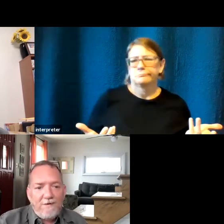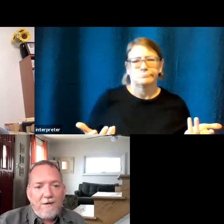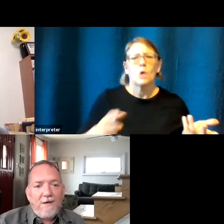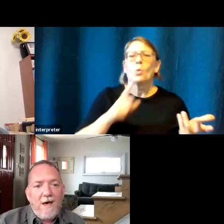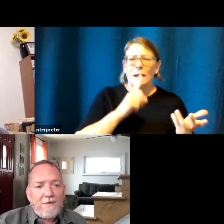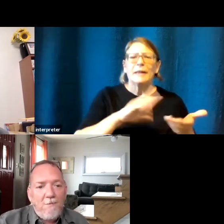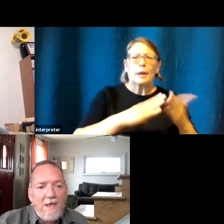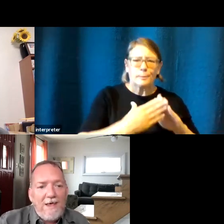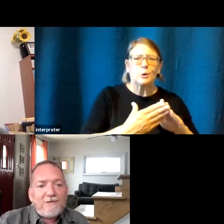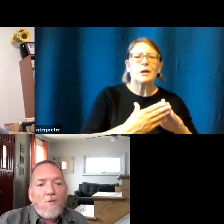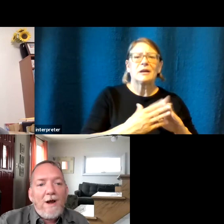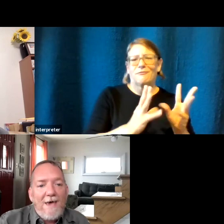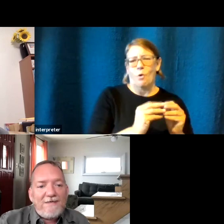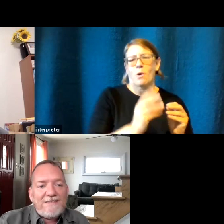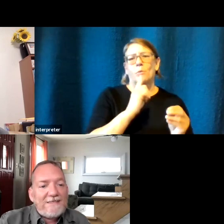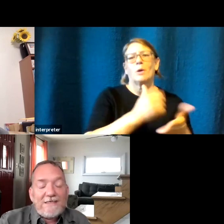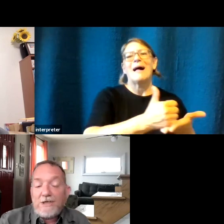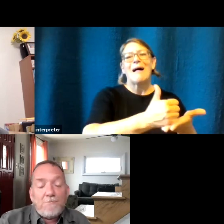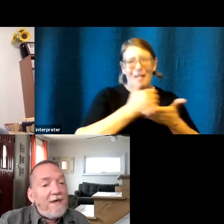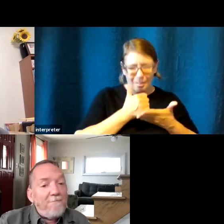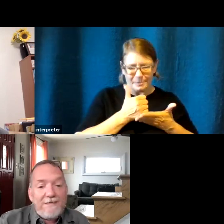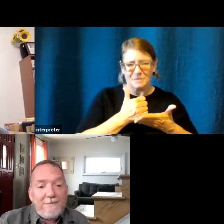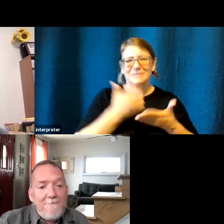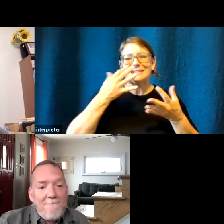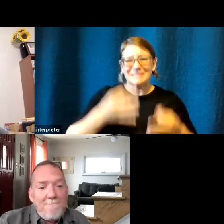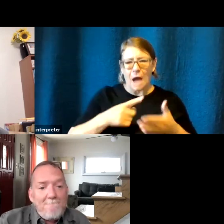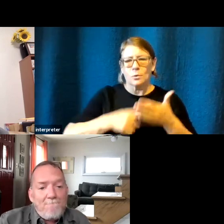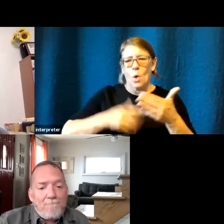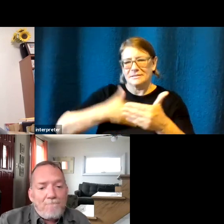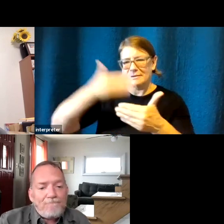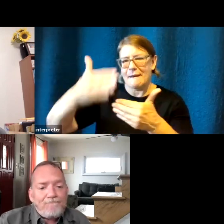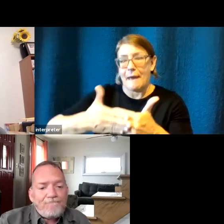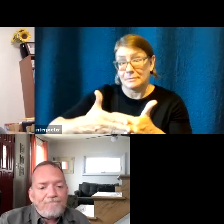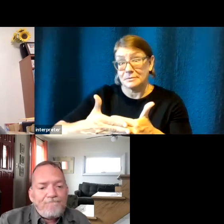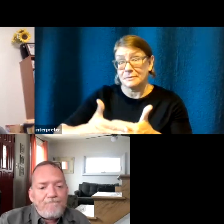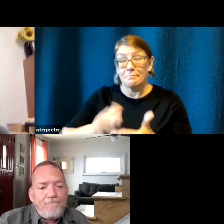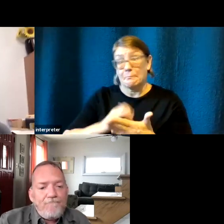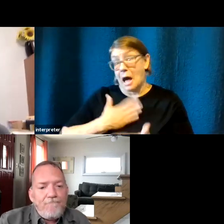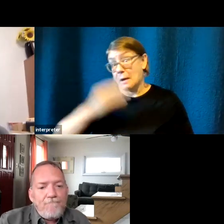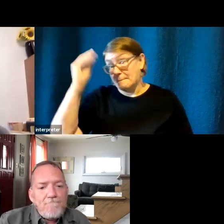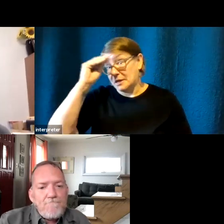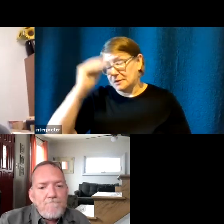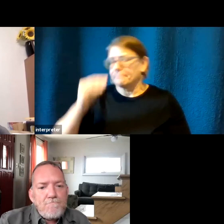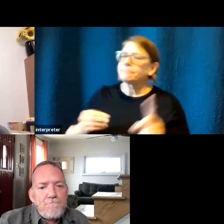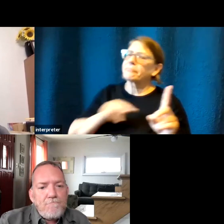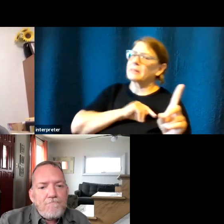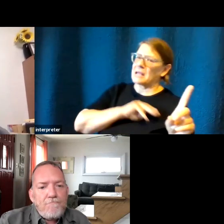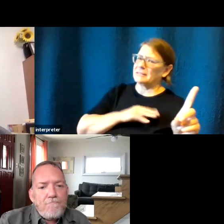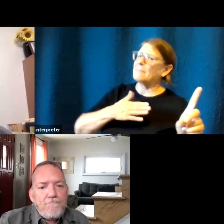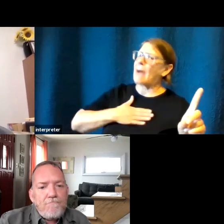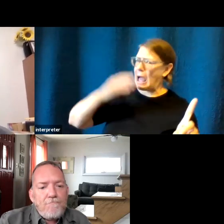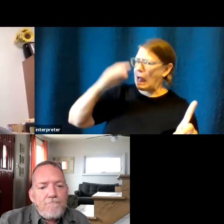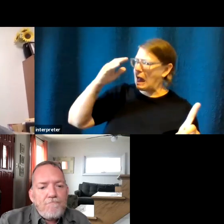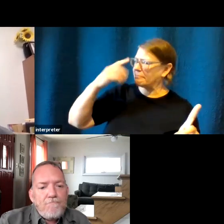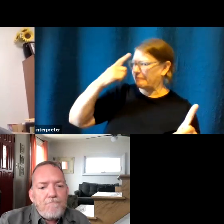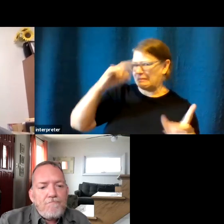formative as to what happens next. That's just my opinion. I think it's great, Paul. I agree. We need to